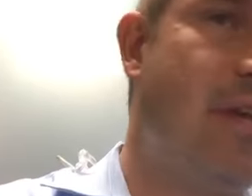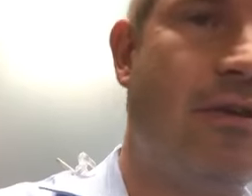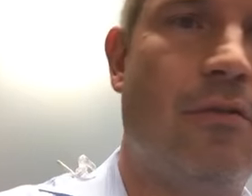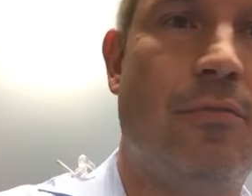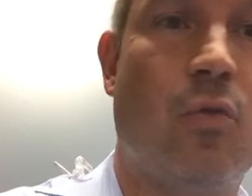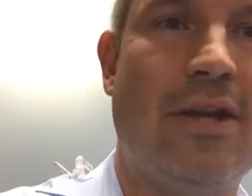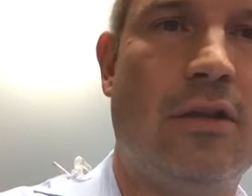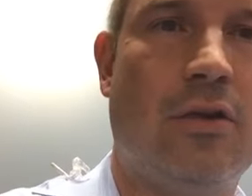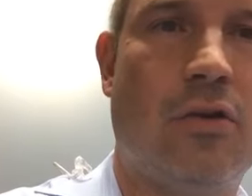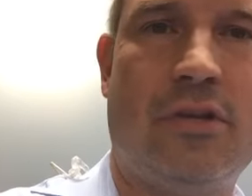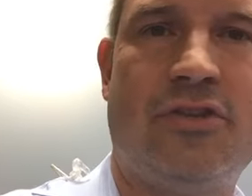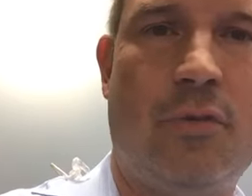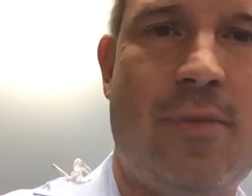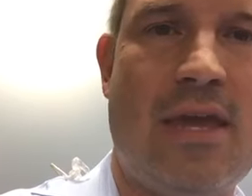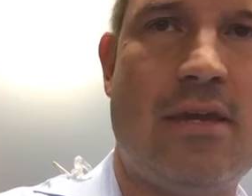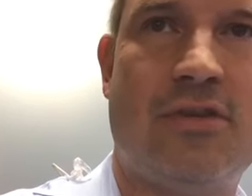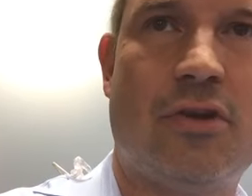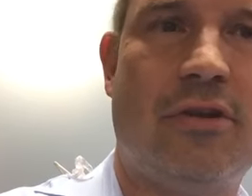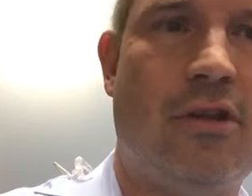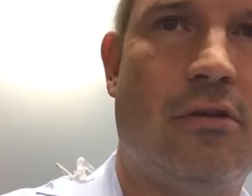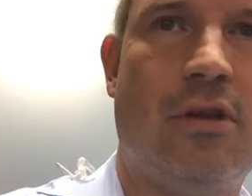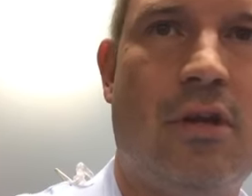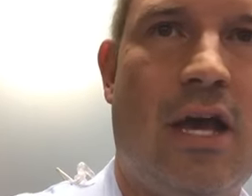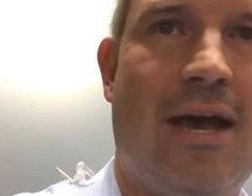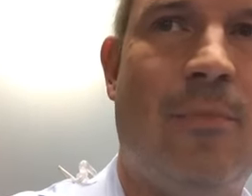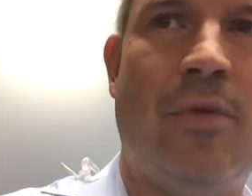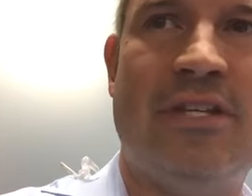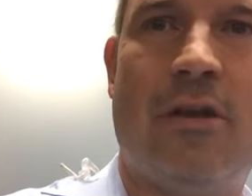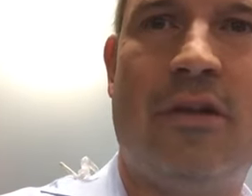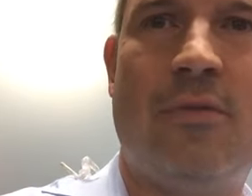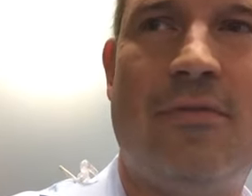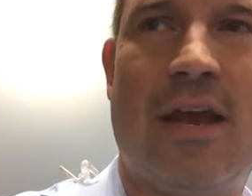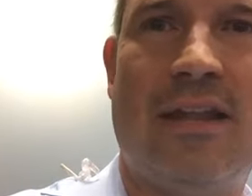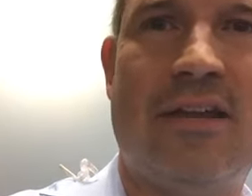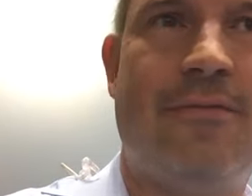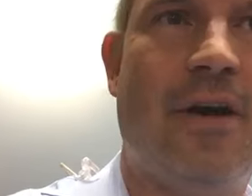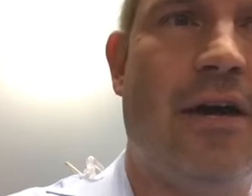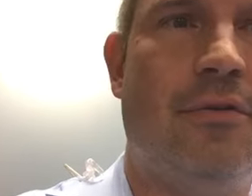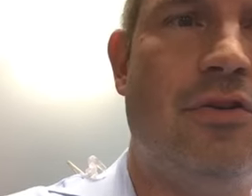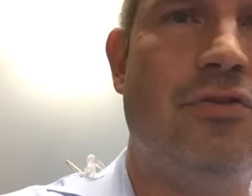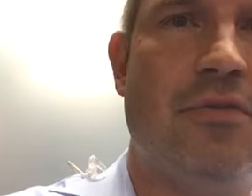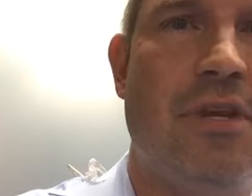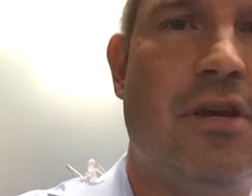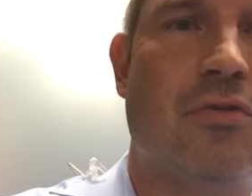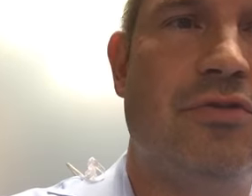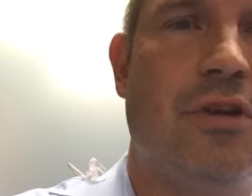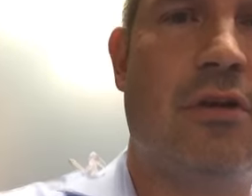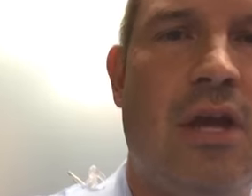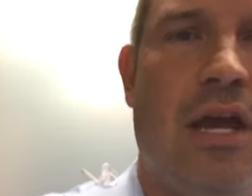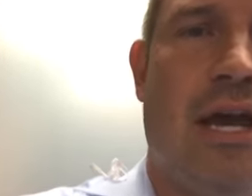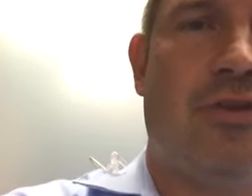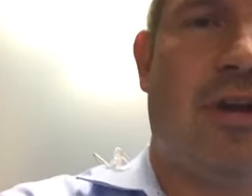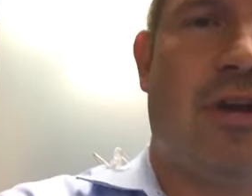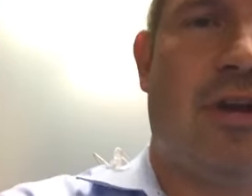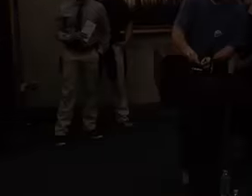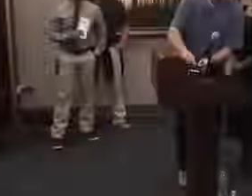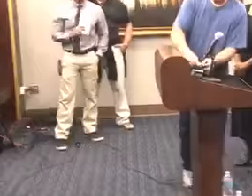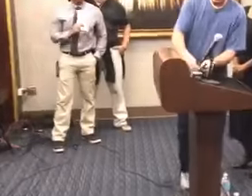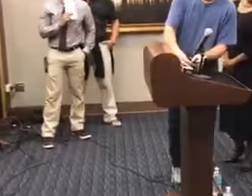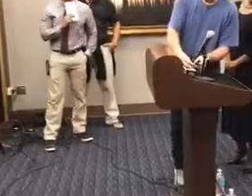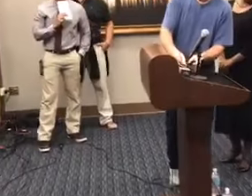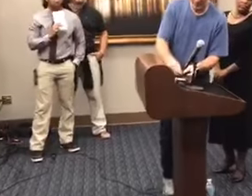do say they're ready a little early, so we may get started here momentarily. We've got a lot of news and media crews here trying to